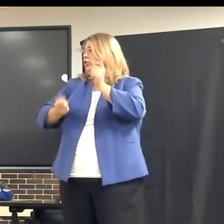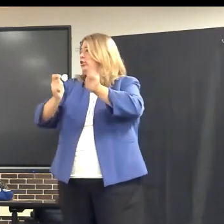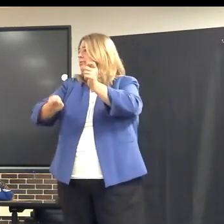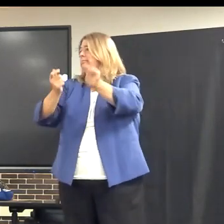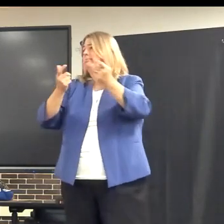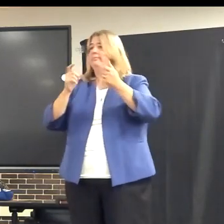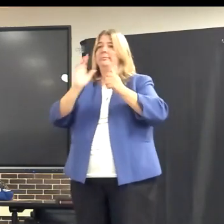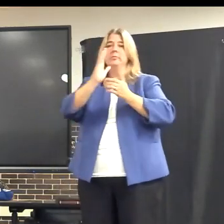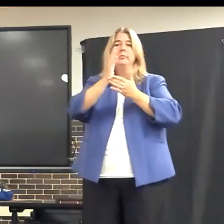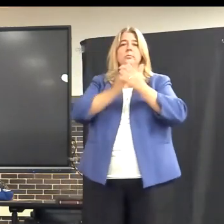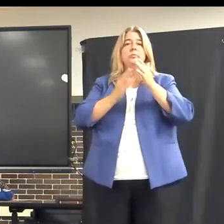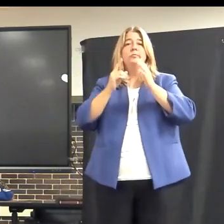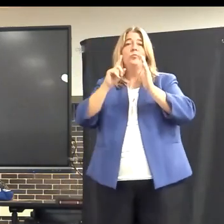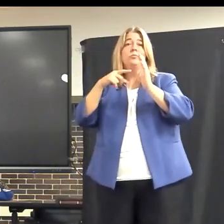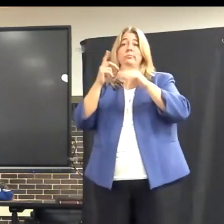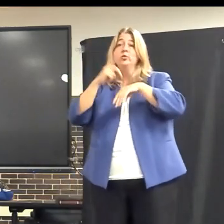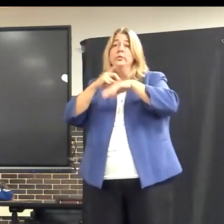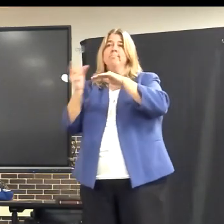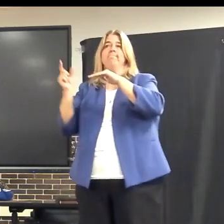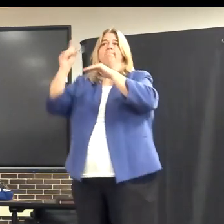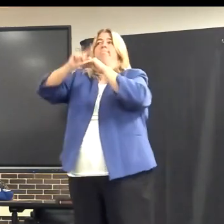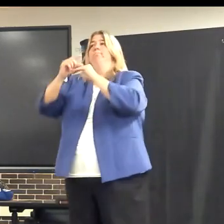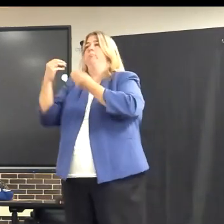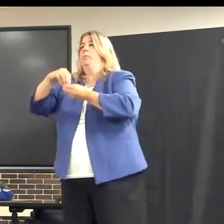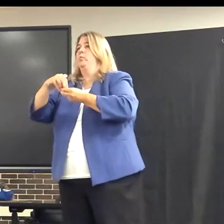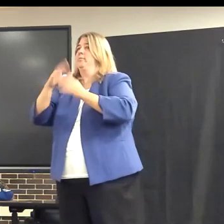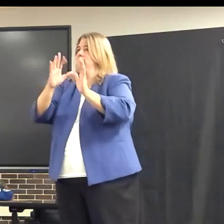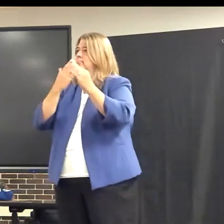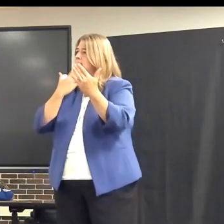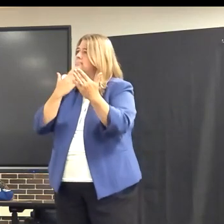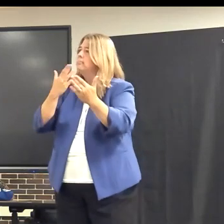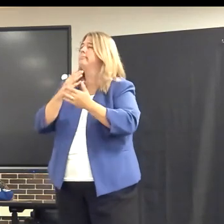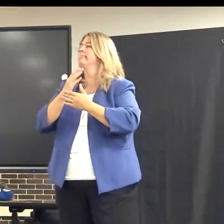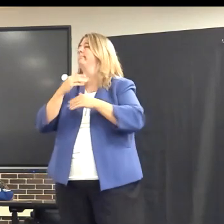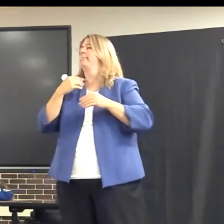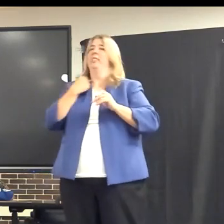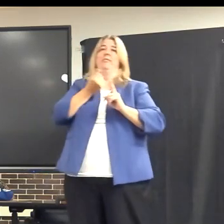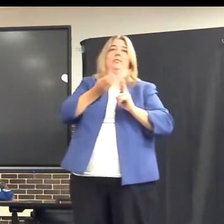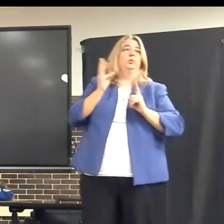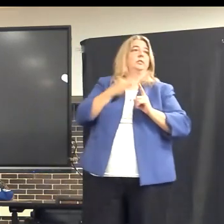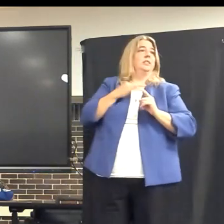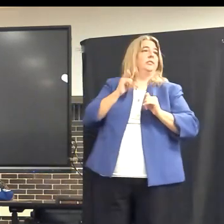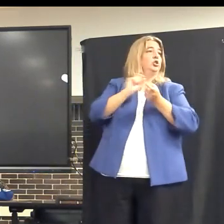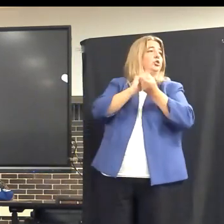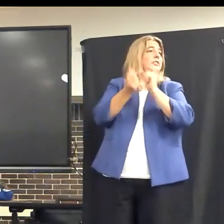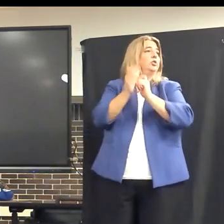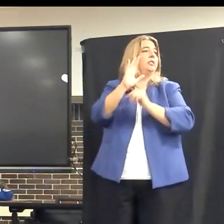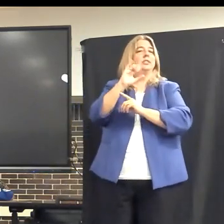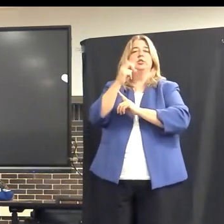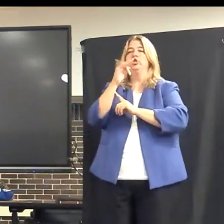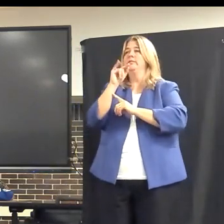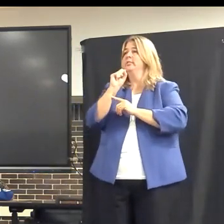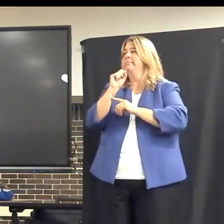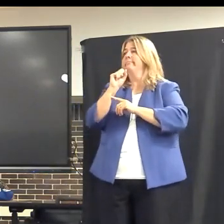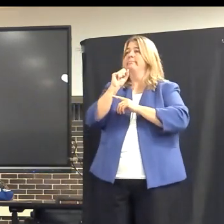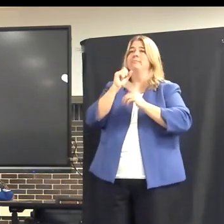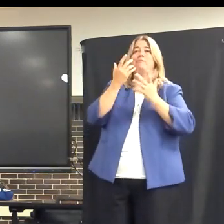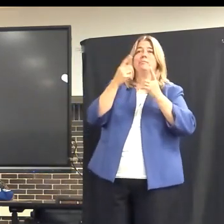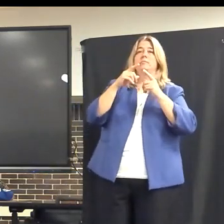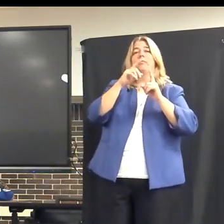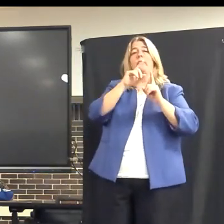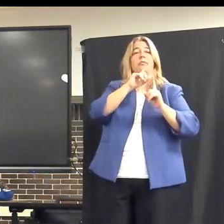much I appreciate their adaptability. Some of them have taken on additional duties. We have a few staff members